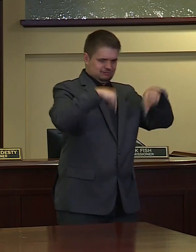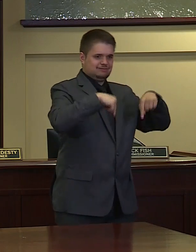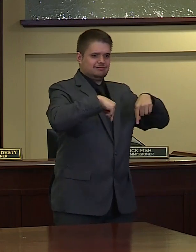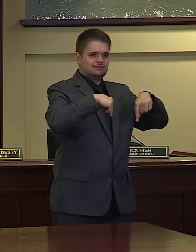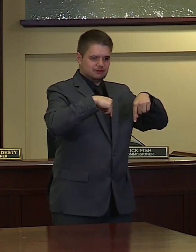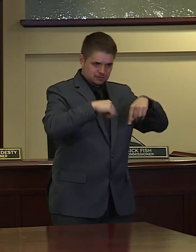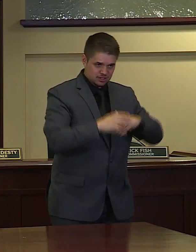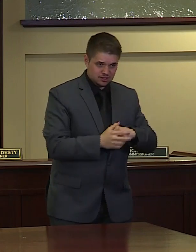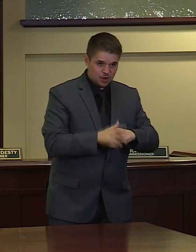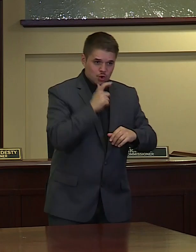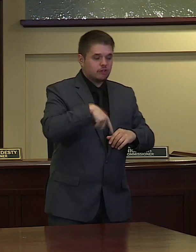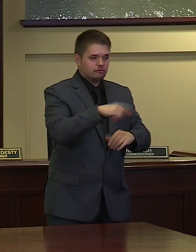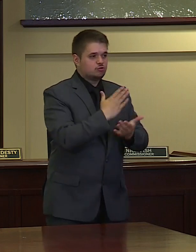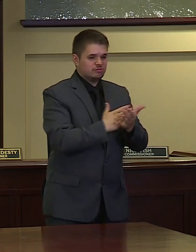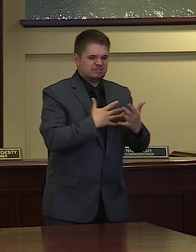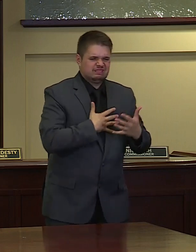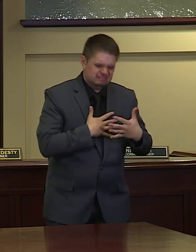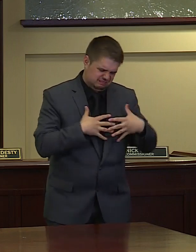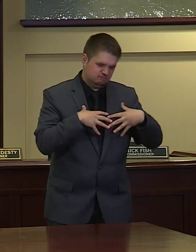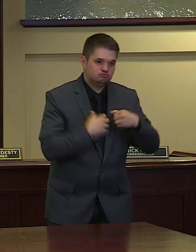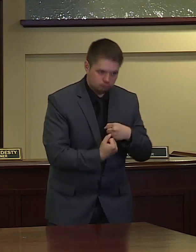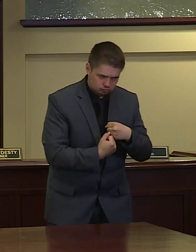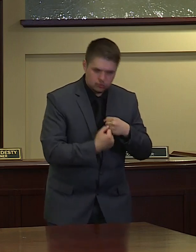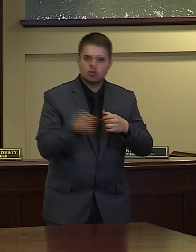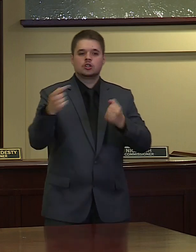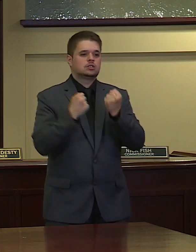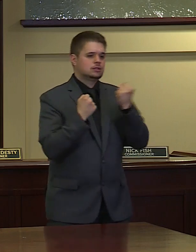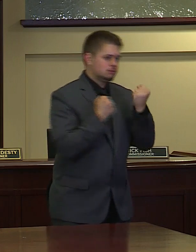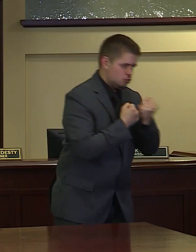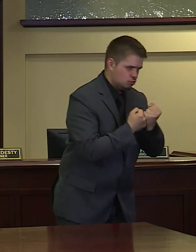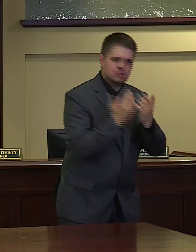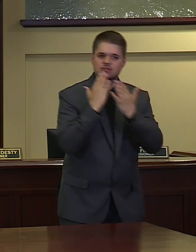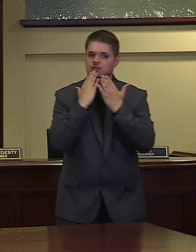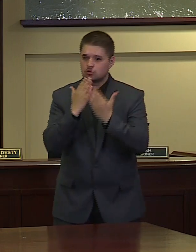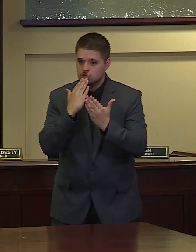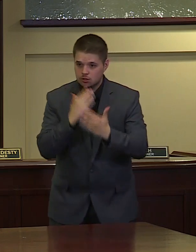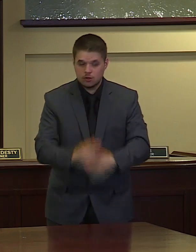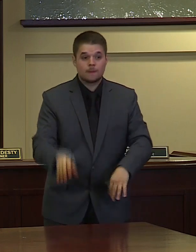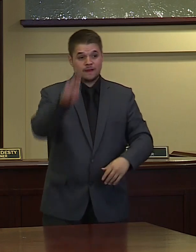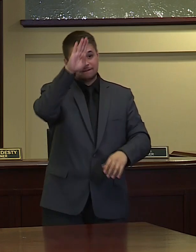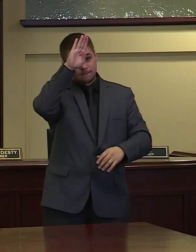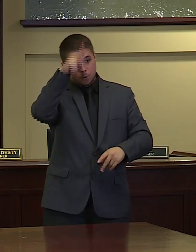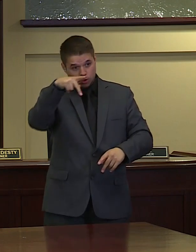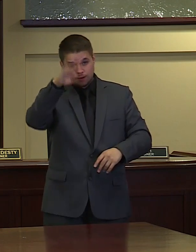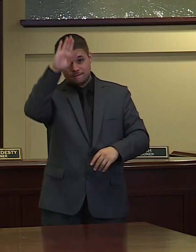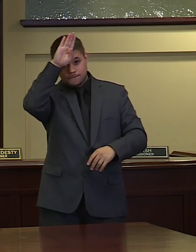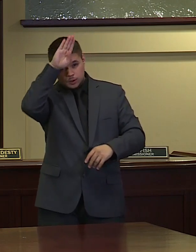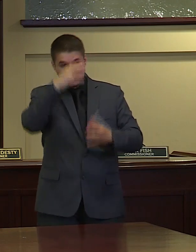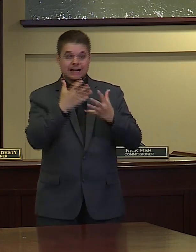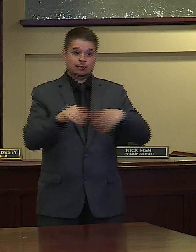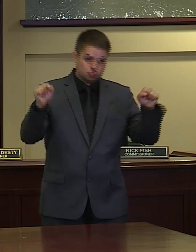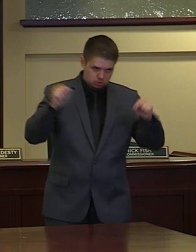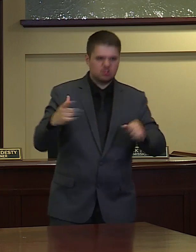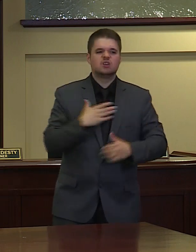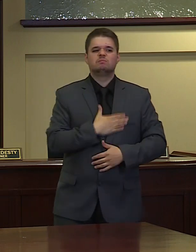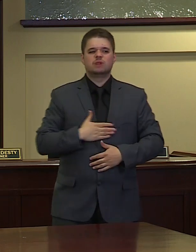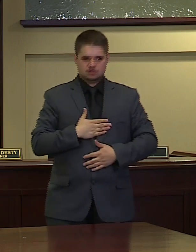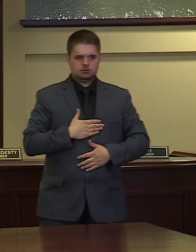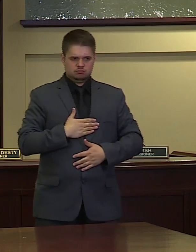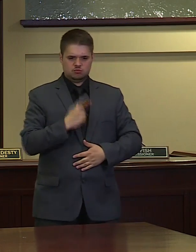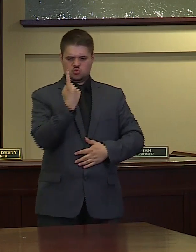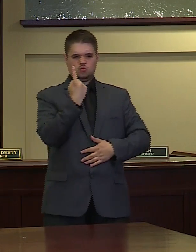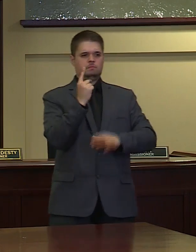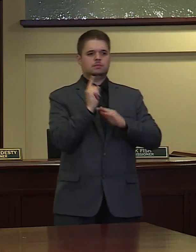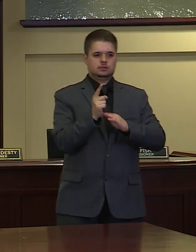now. We at Portland Fire and Rescue would like to ask that we all take a moment to remember that this is our